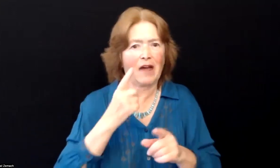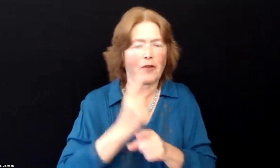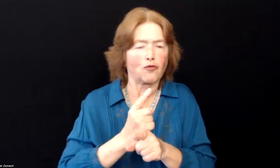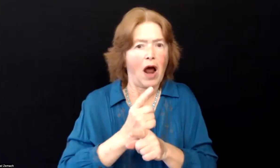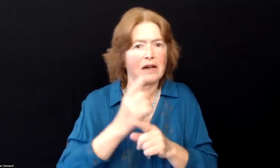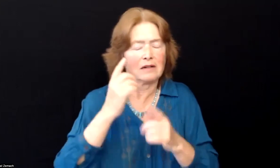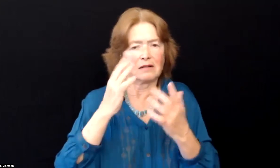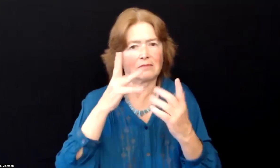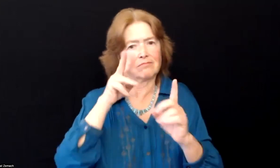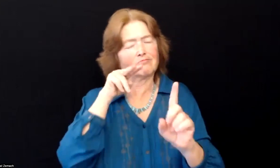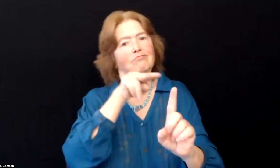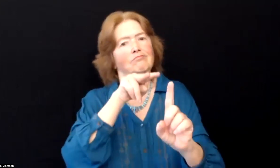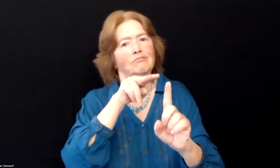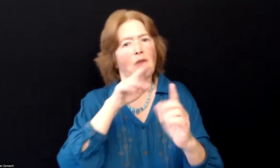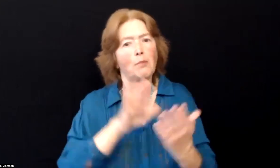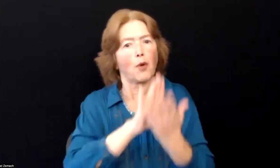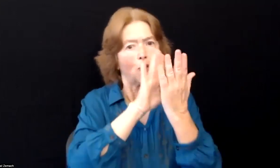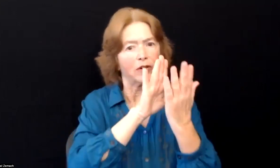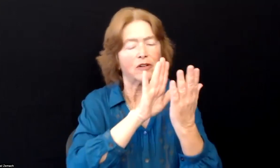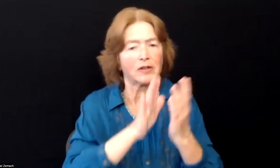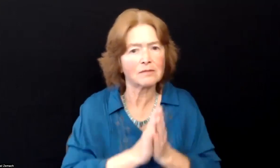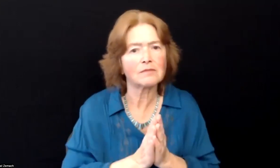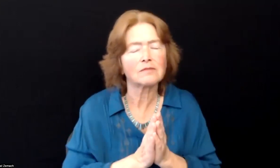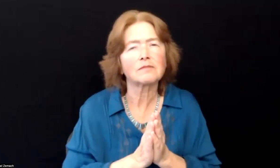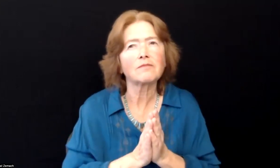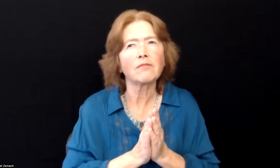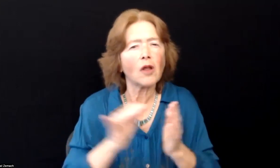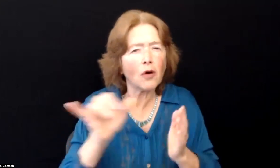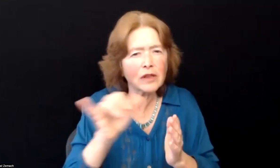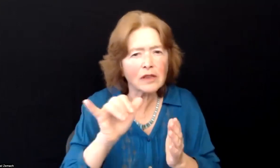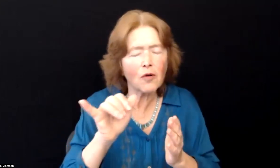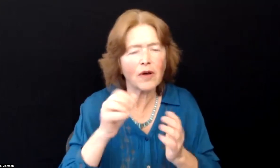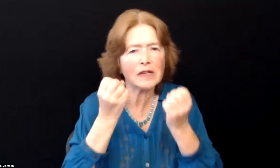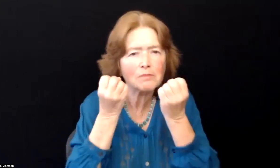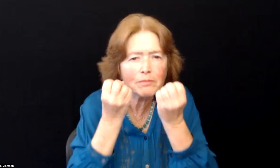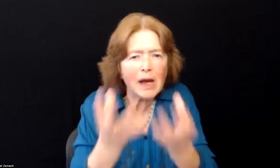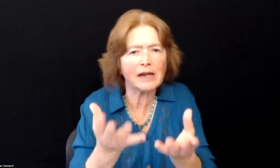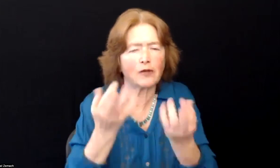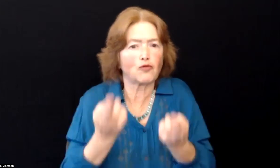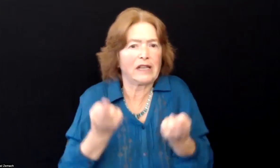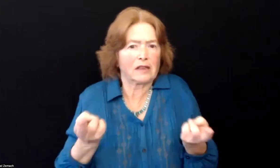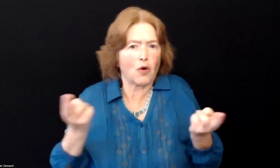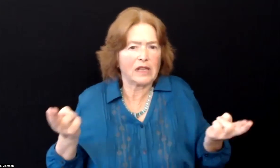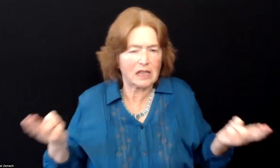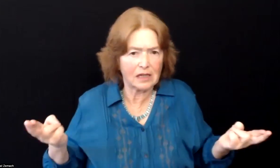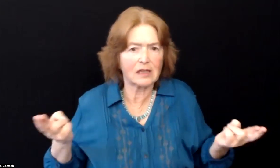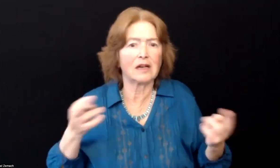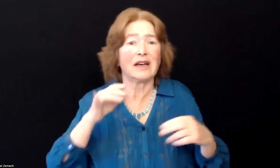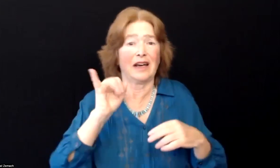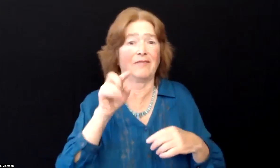the right perspective and approach. Also, there are many resources out there.